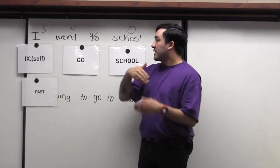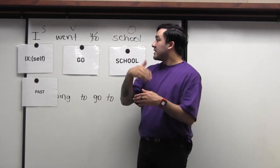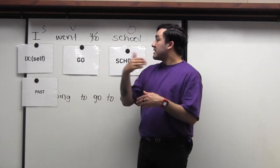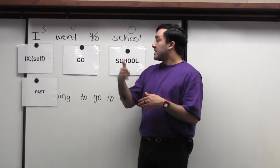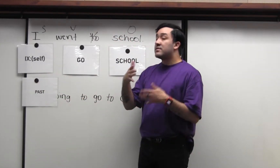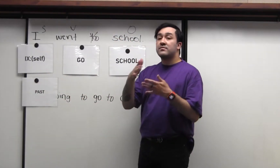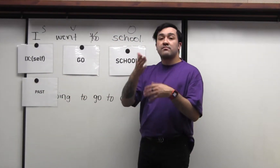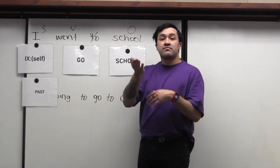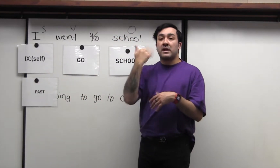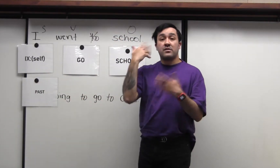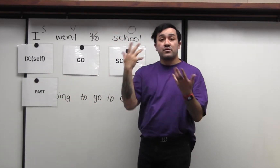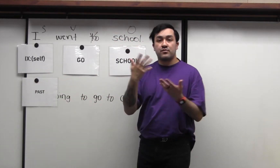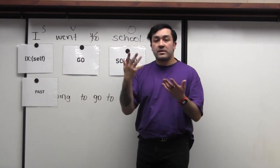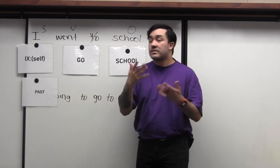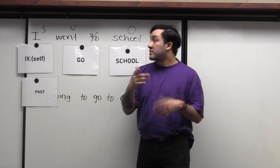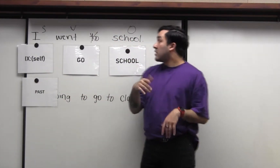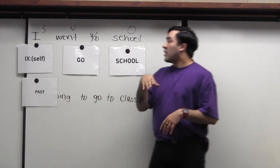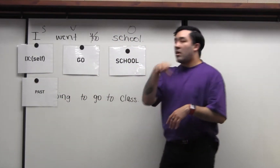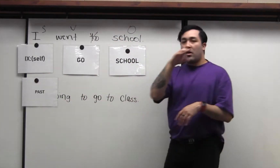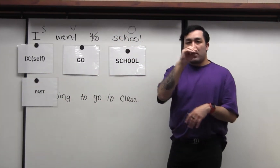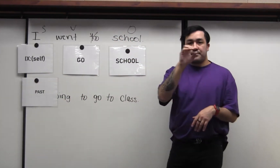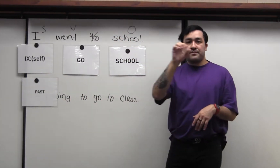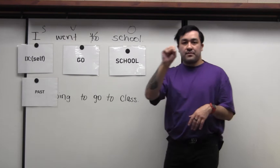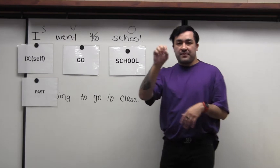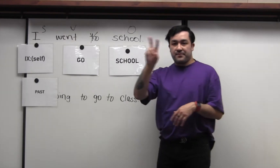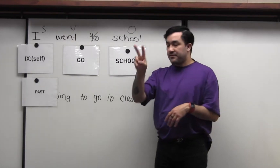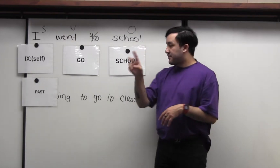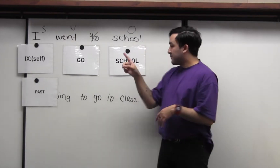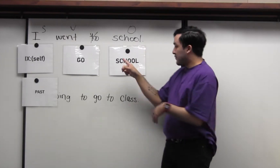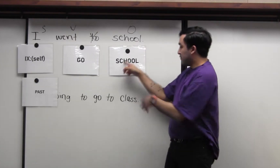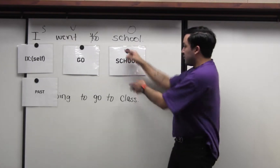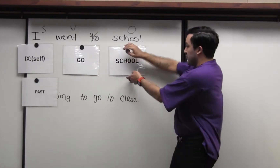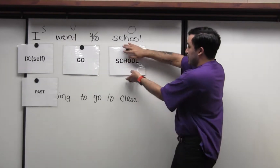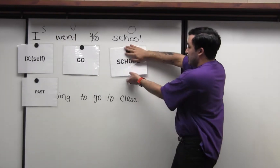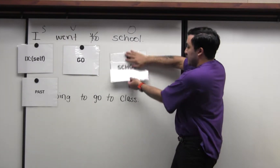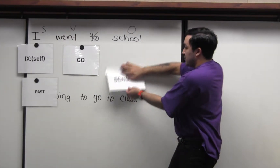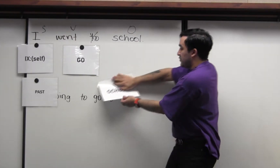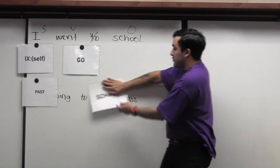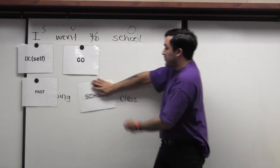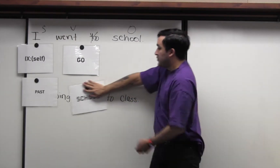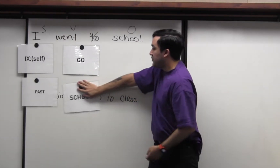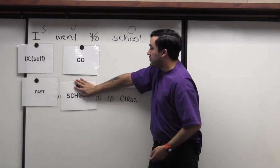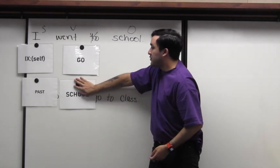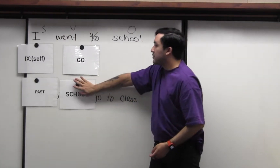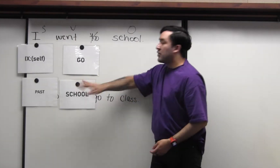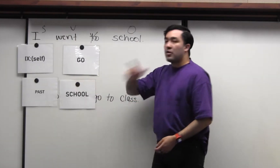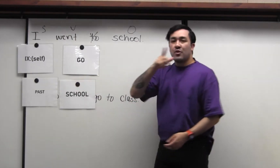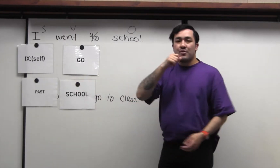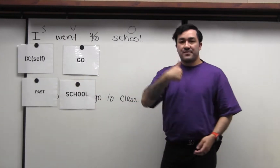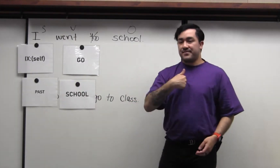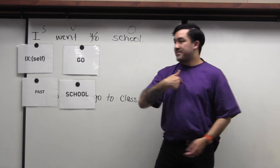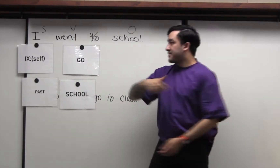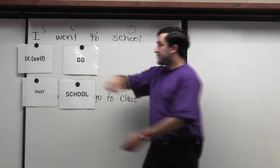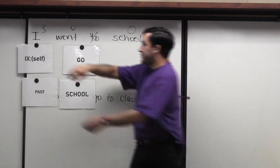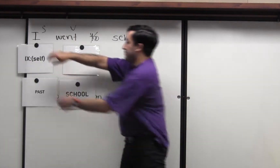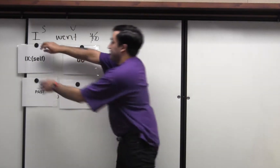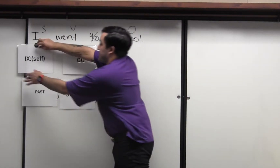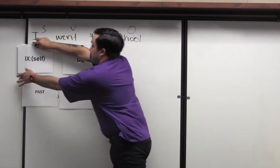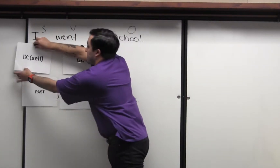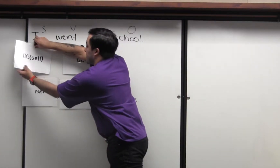the other person. Next, we just go ahead and follow our object, subject, verb, or our topic, then the comment, so our school. What about the